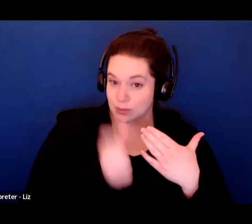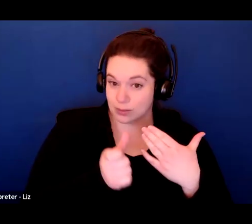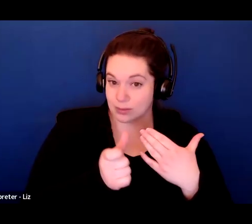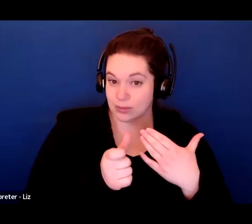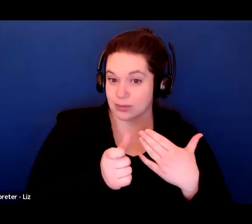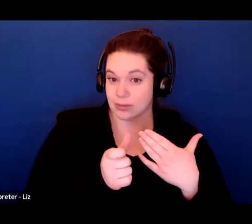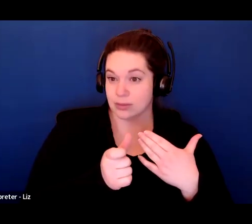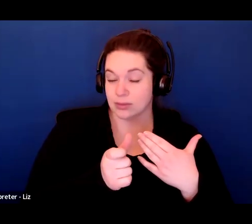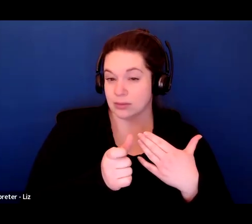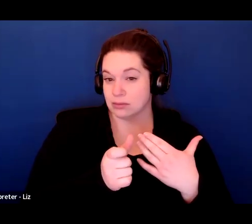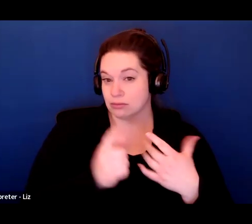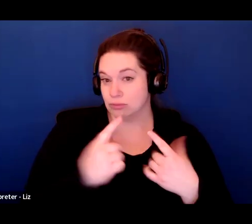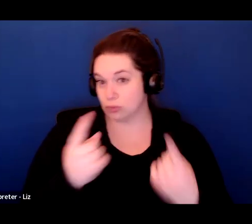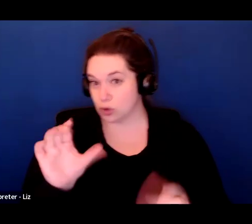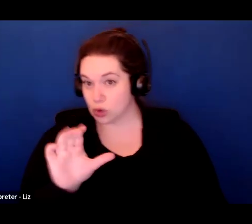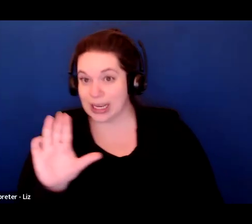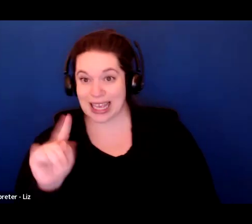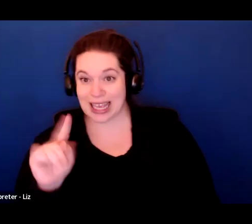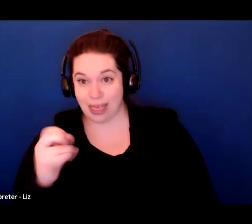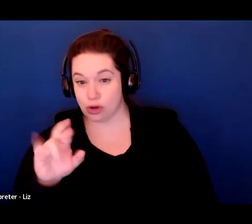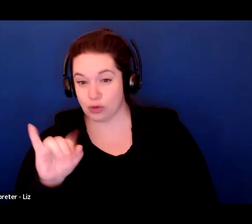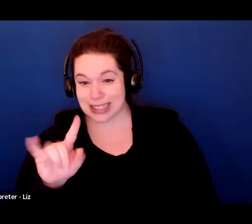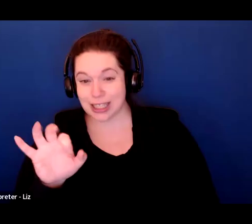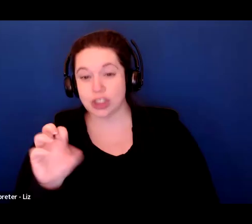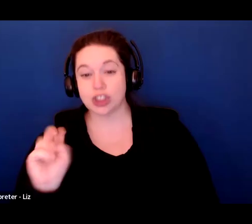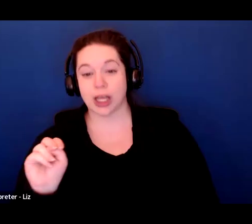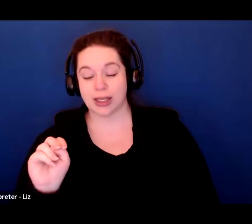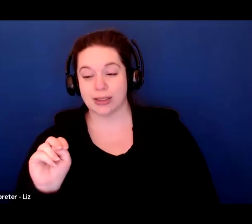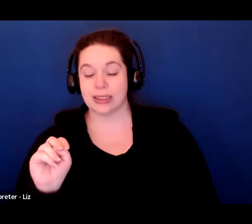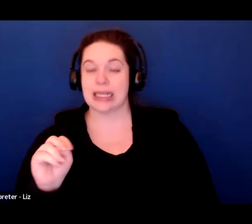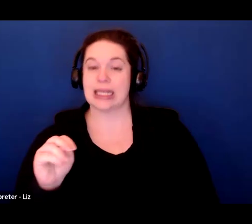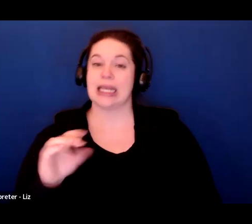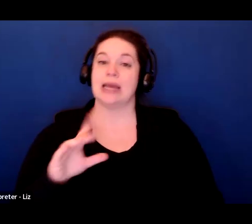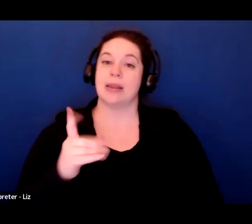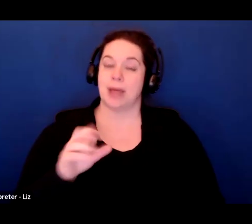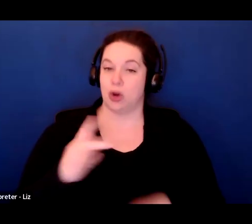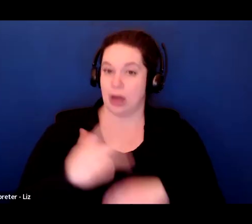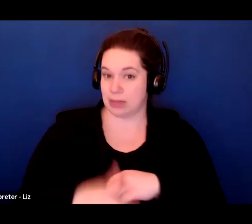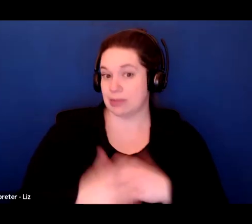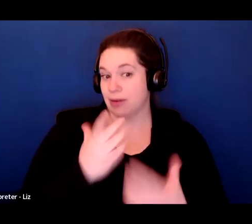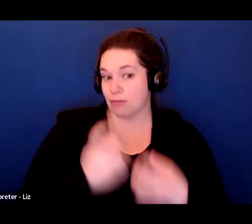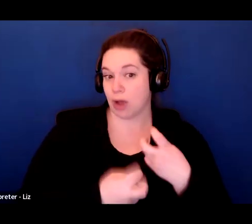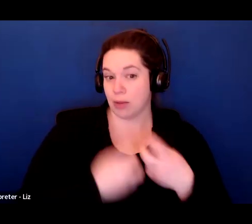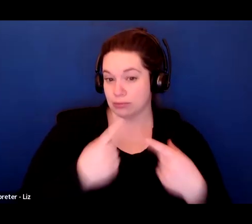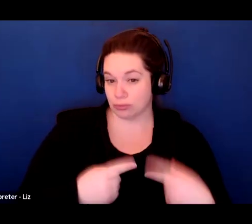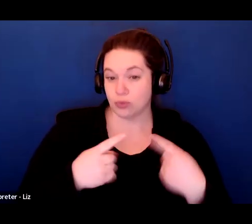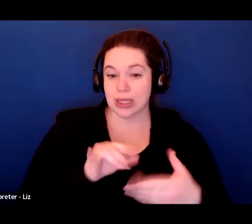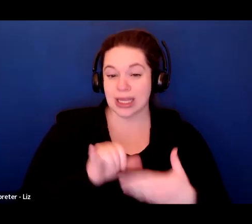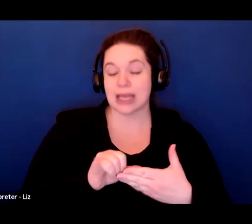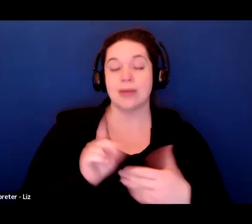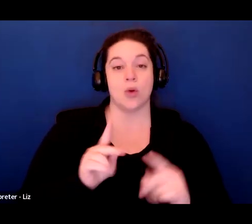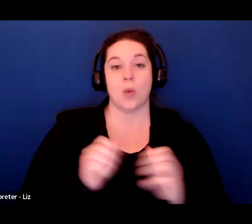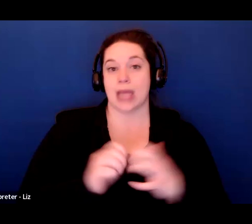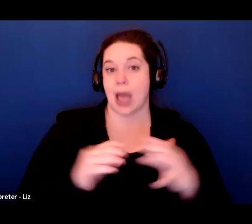doing catheterization to keep your bladder empty, you might be having some problems with that. Sometimes people without